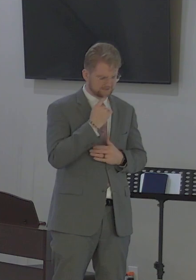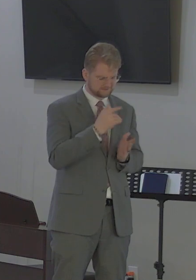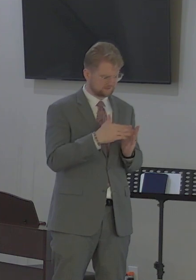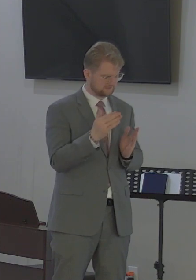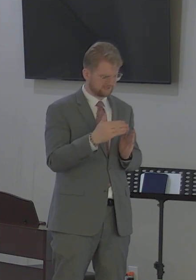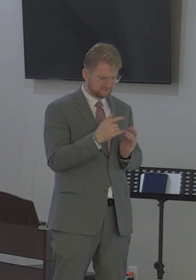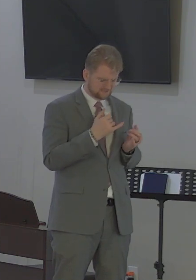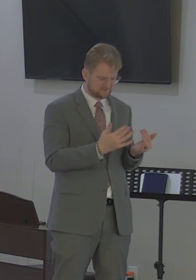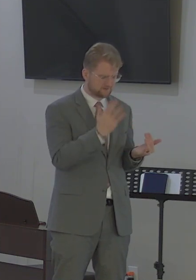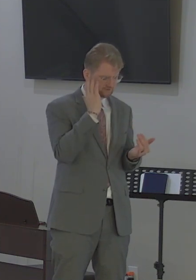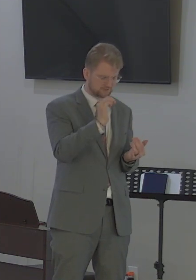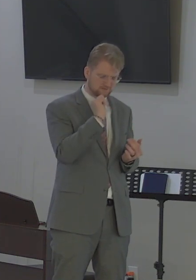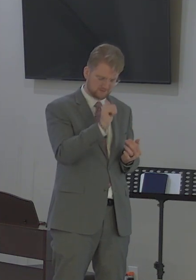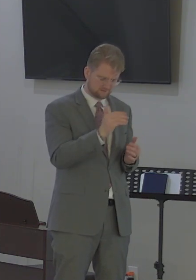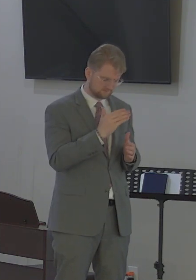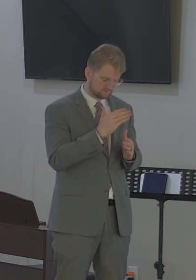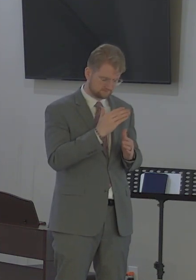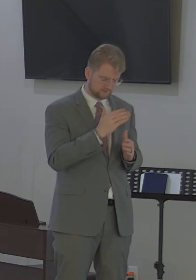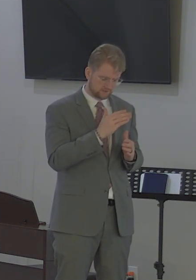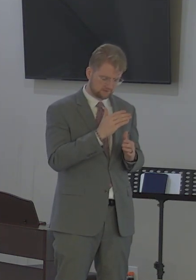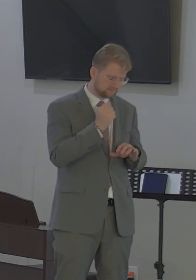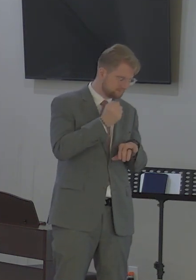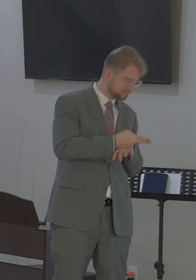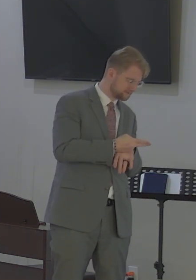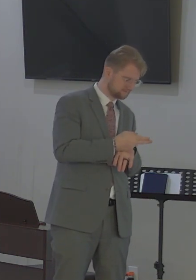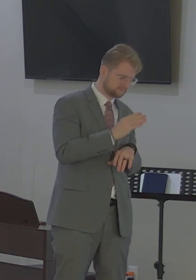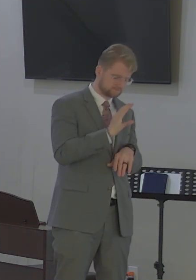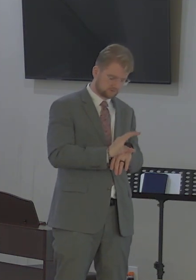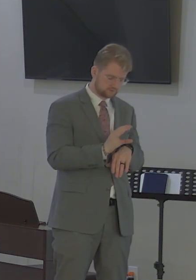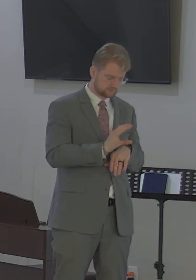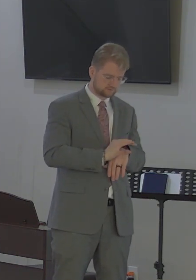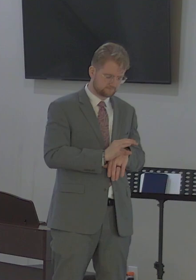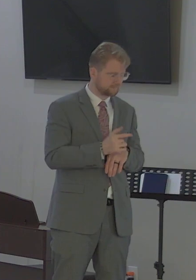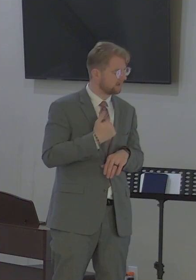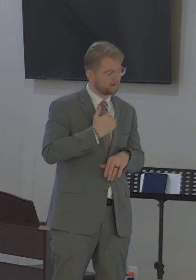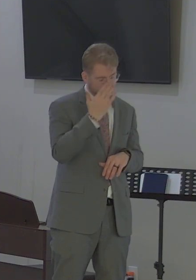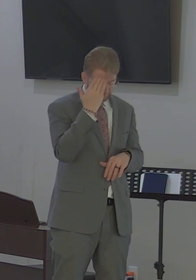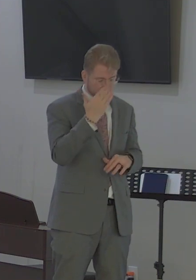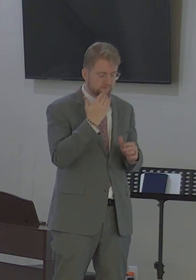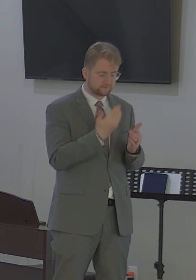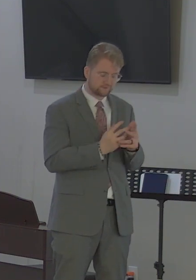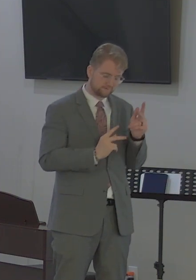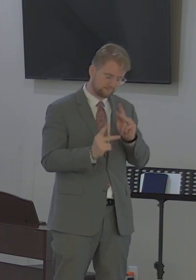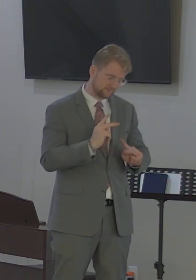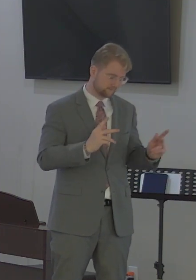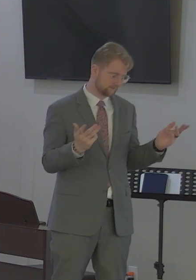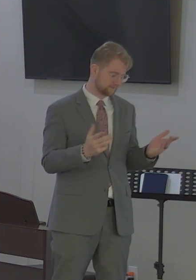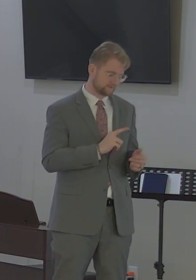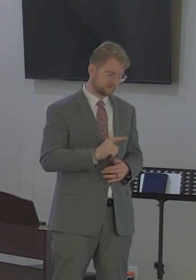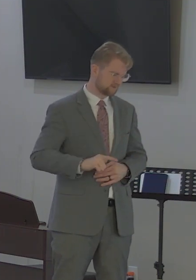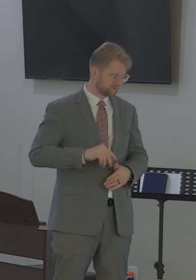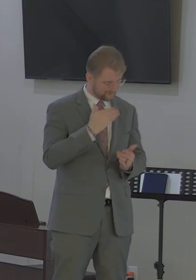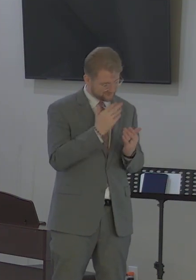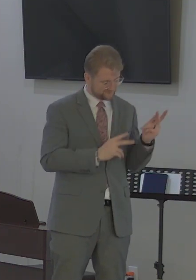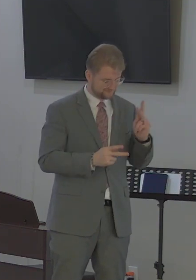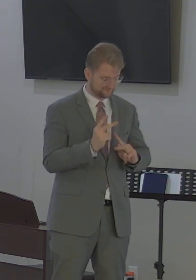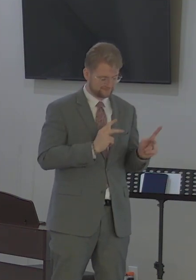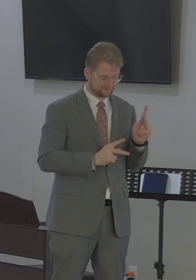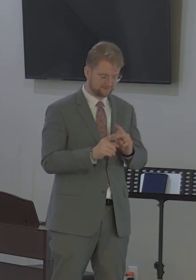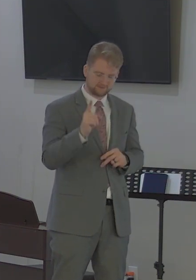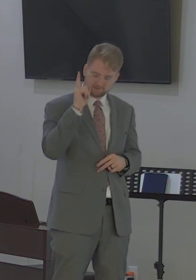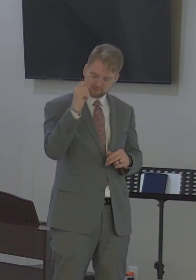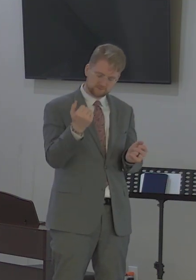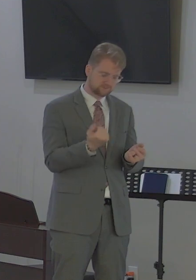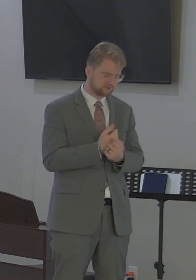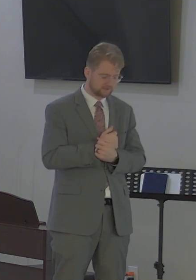not prevail against the church. God, I know there are good people in here, Lord. Good people that you